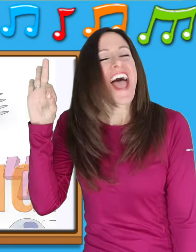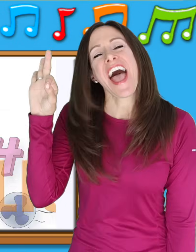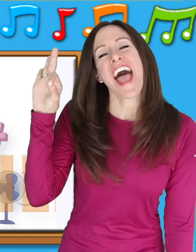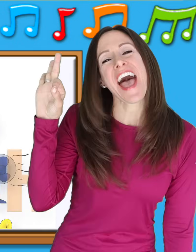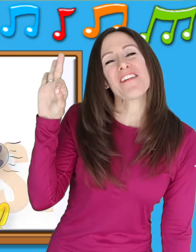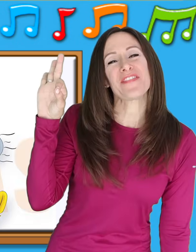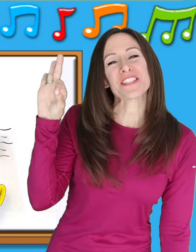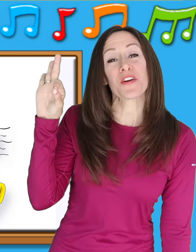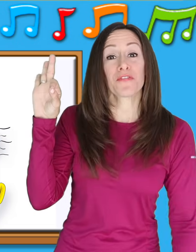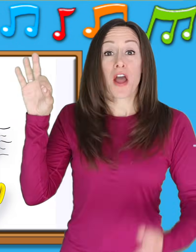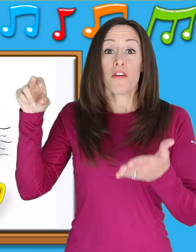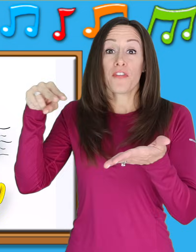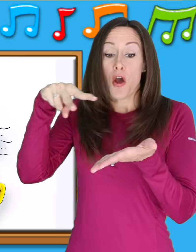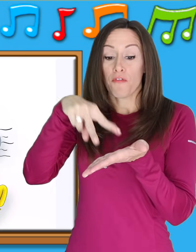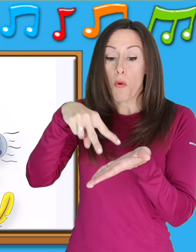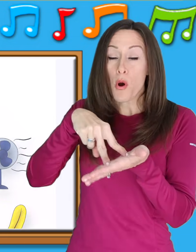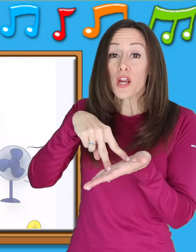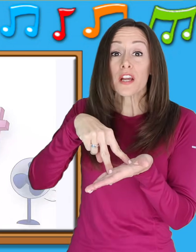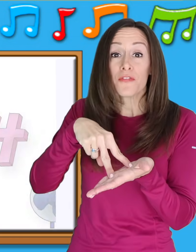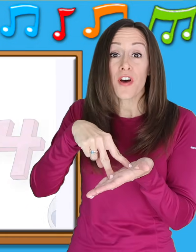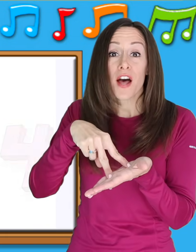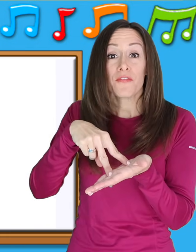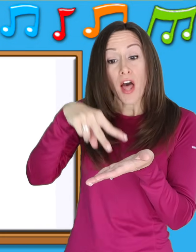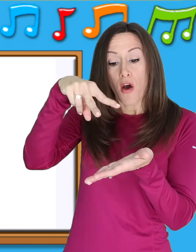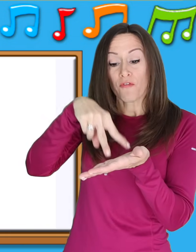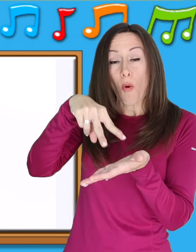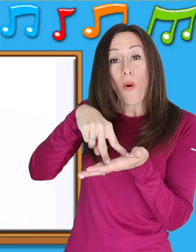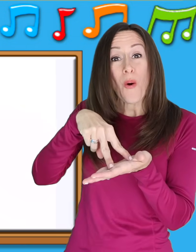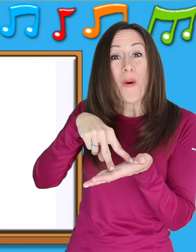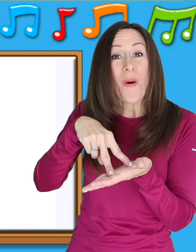is for f-f-f-fork, f-f-fork